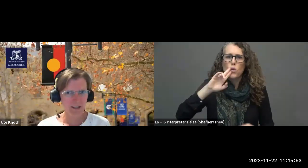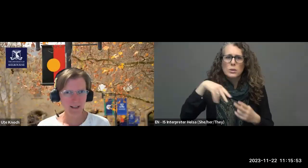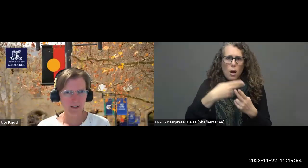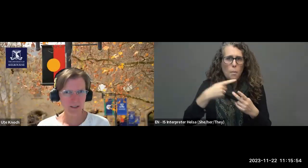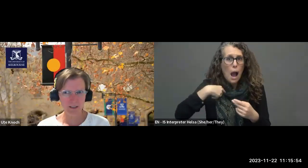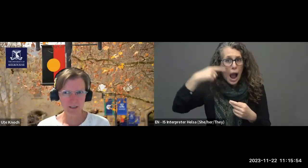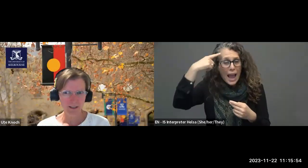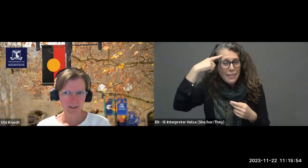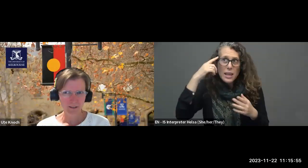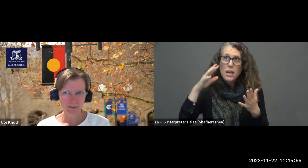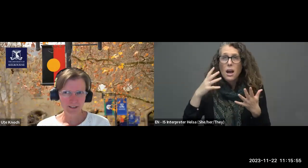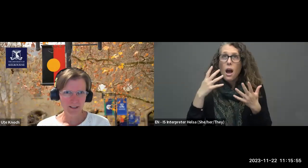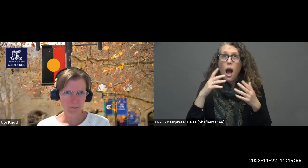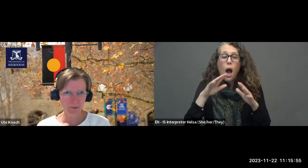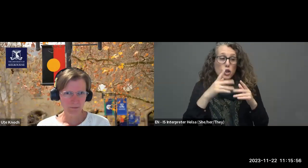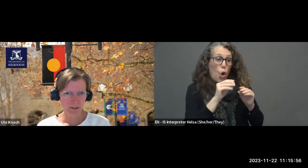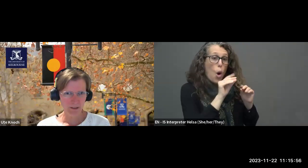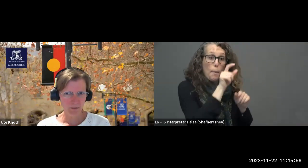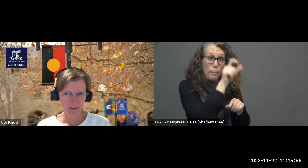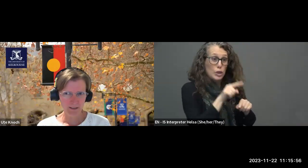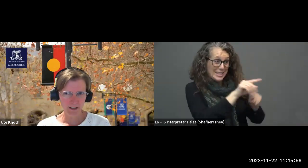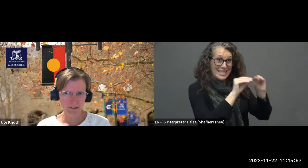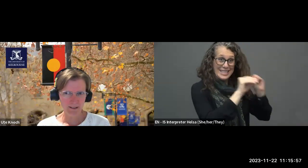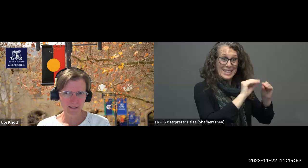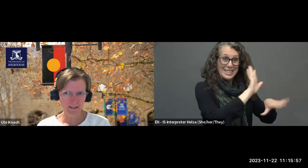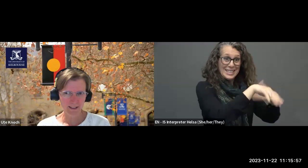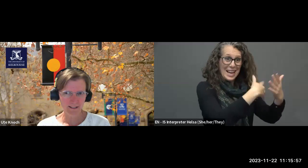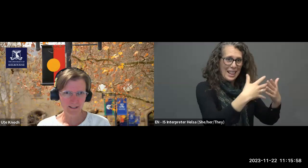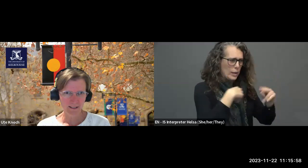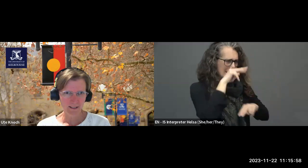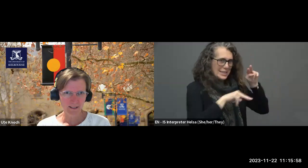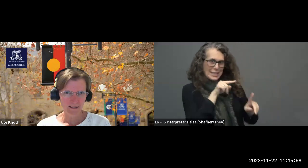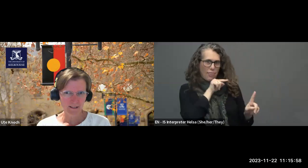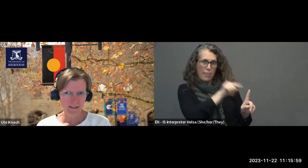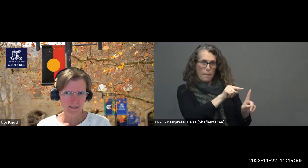of sign language. For example, I wonder if there's scales like that.